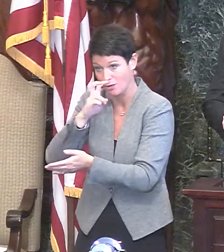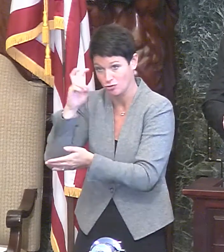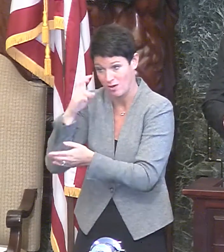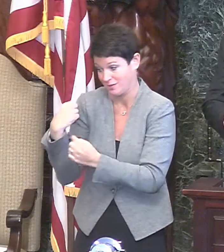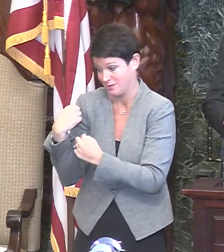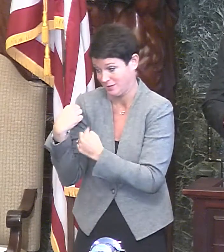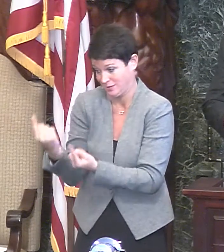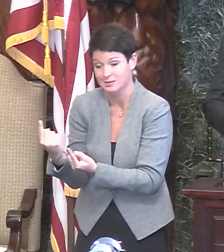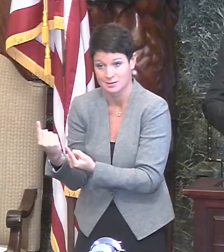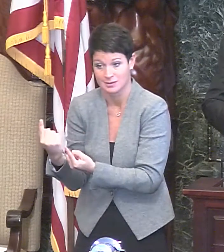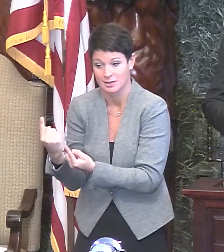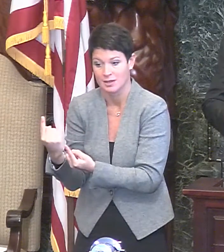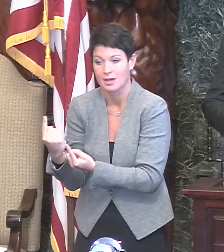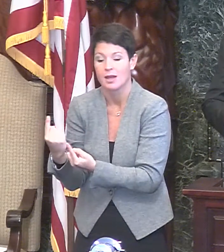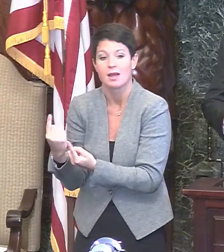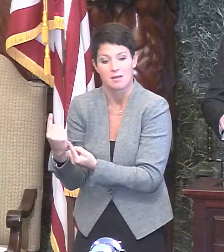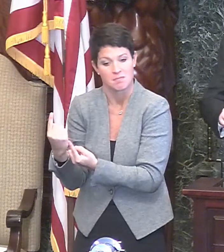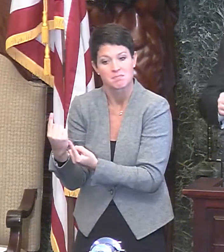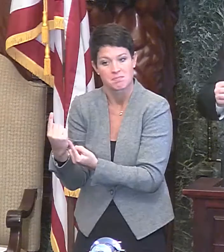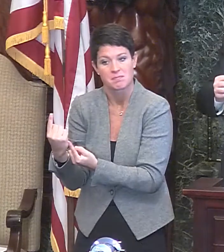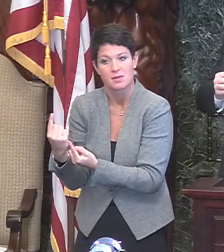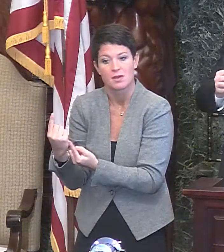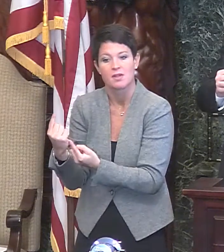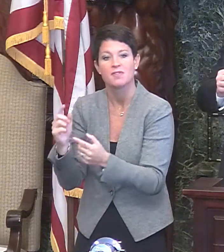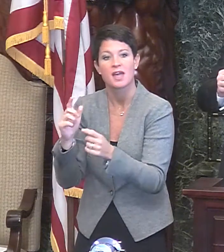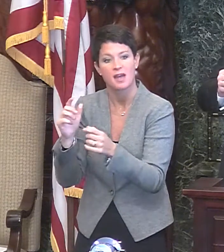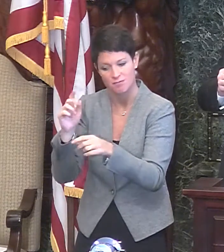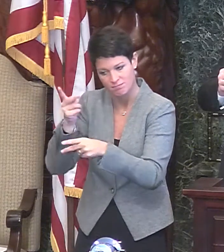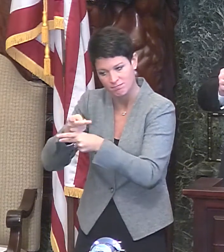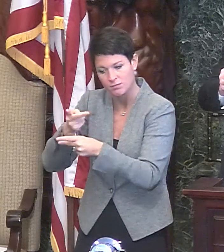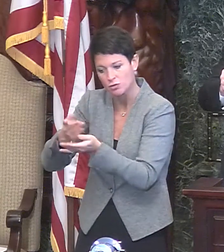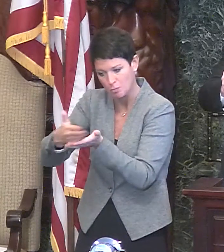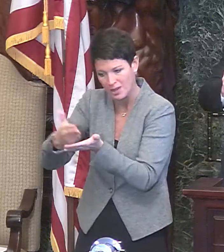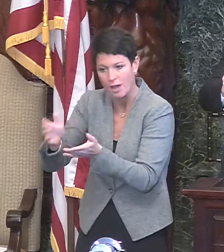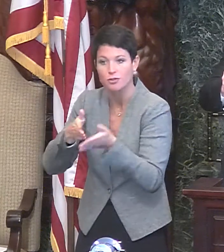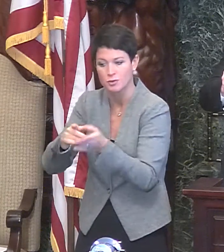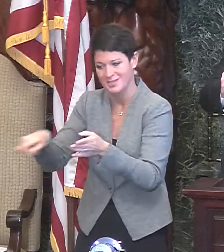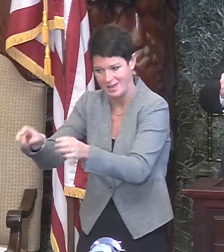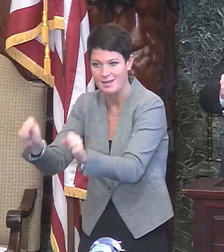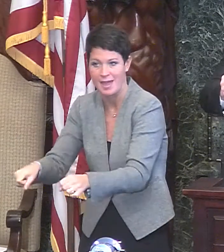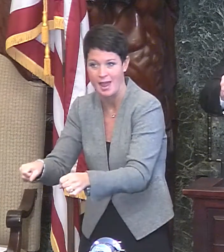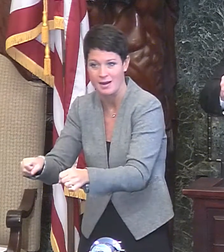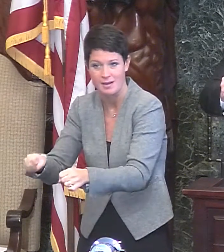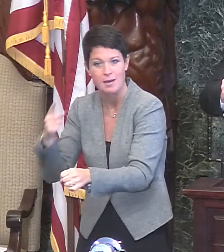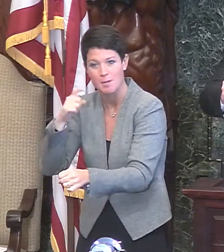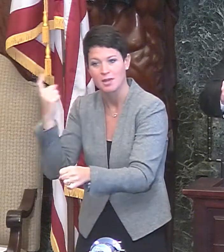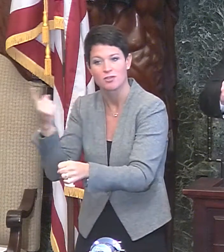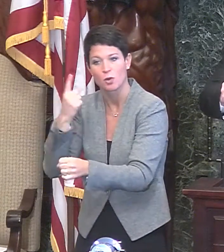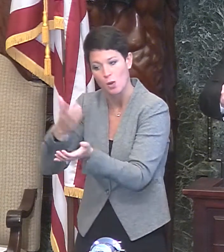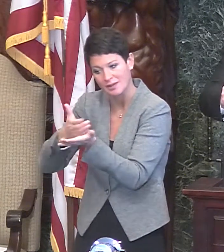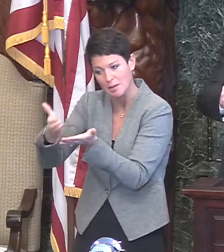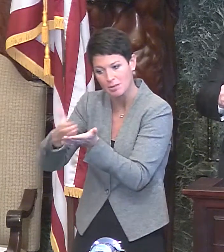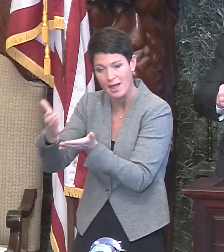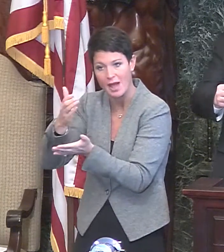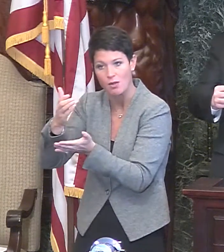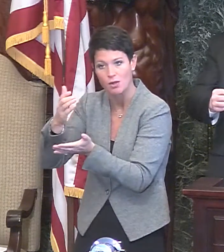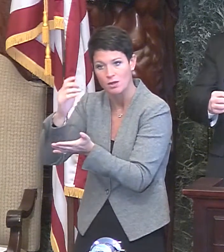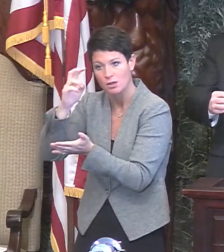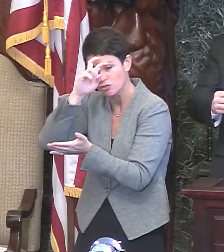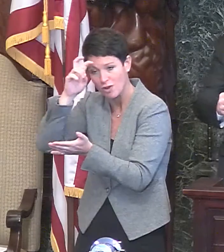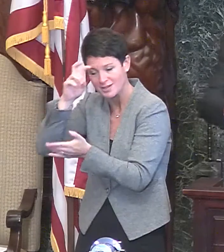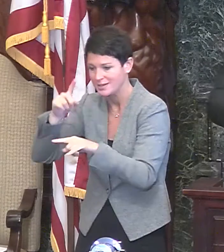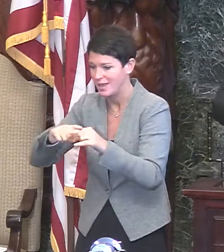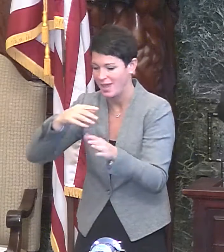several days, have largely addressed the streets that they're able to address. Because they are only plow trucks, they do not salt as